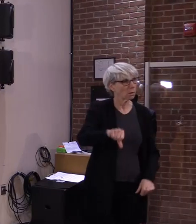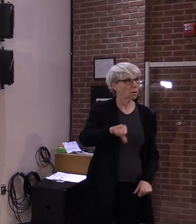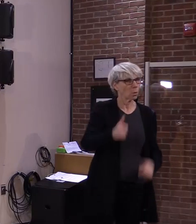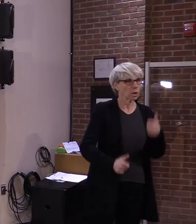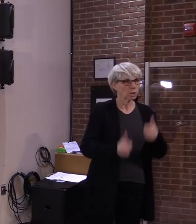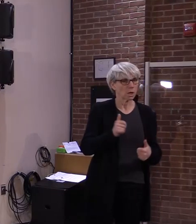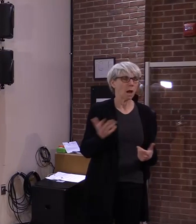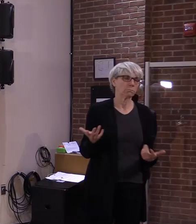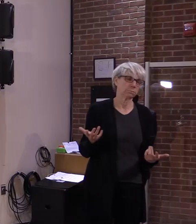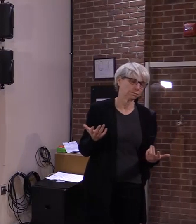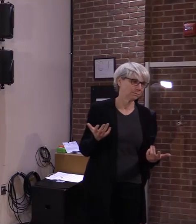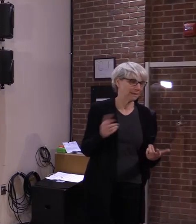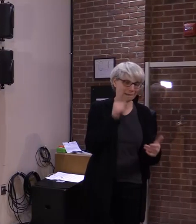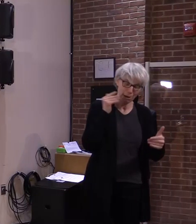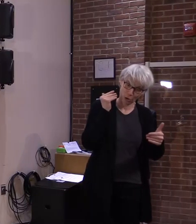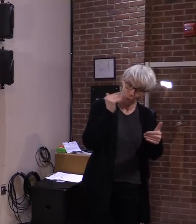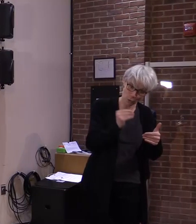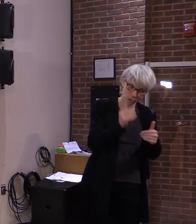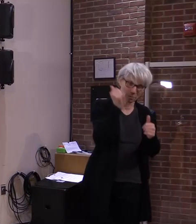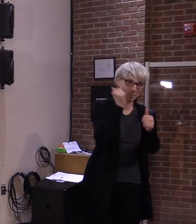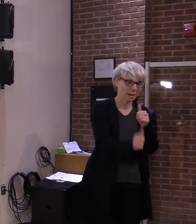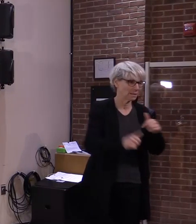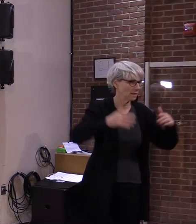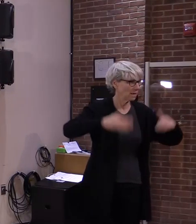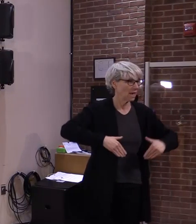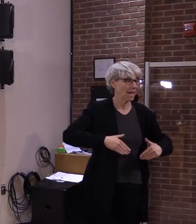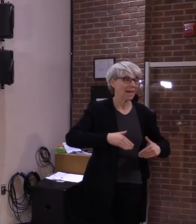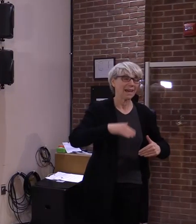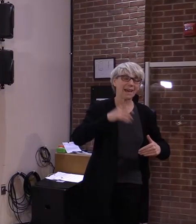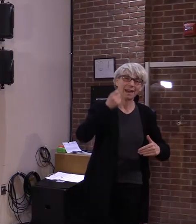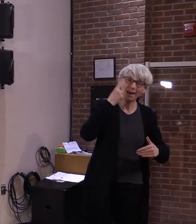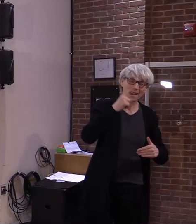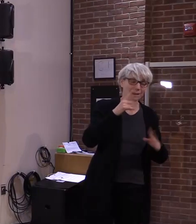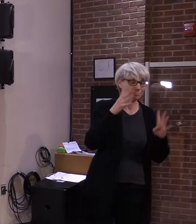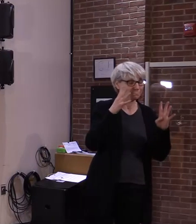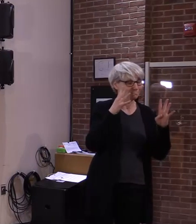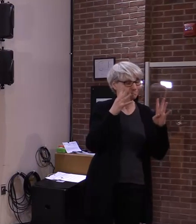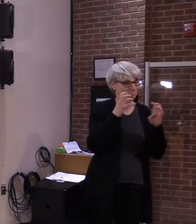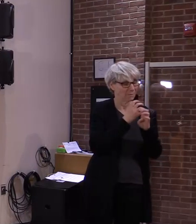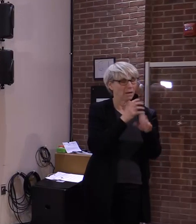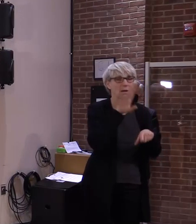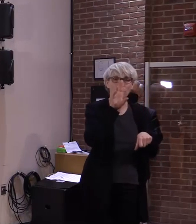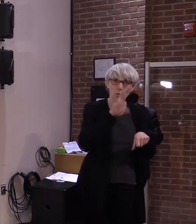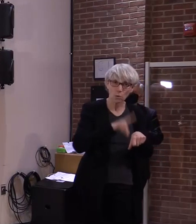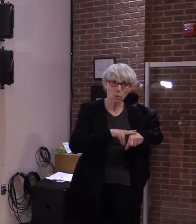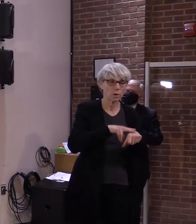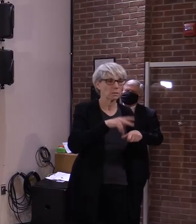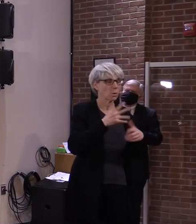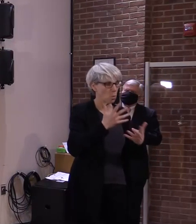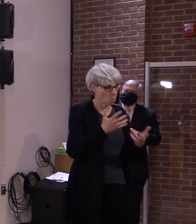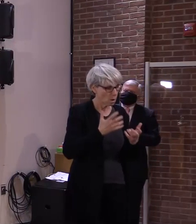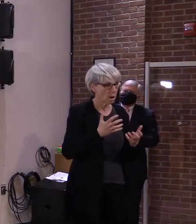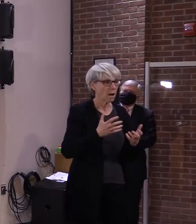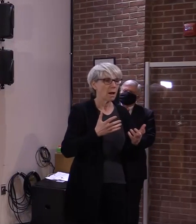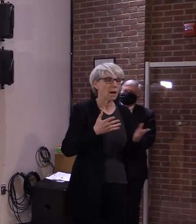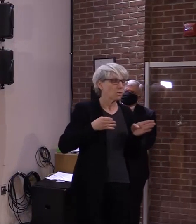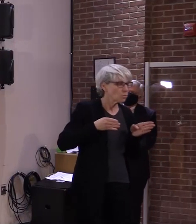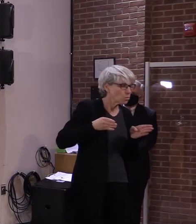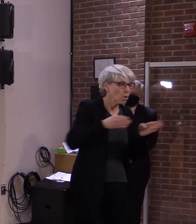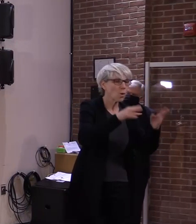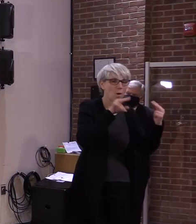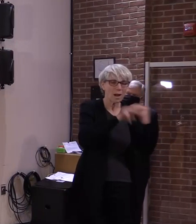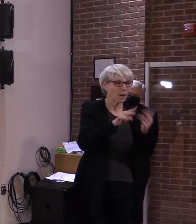But again, it's complicated. It's not just, I mean, we all want our roadways to be cleaned